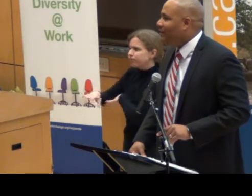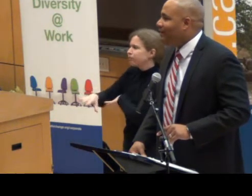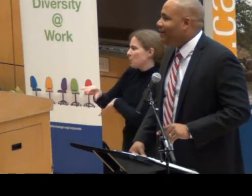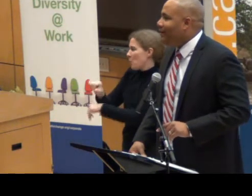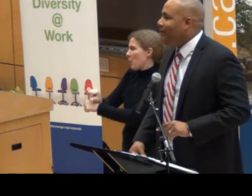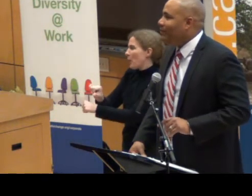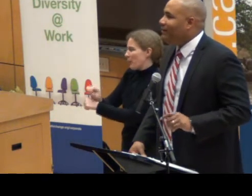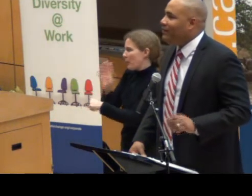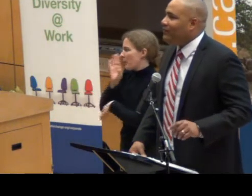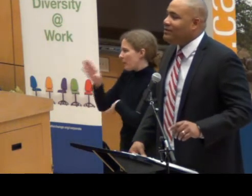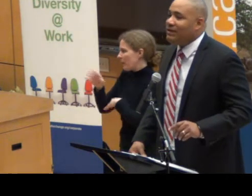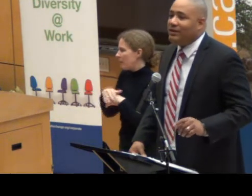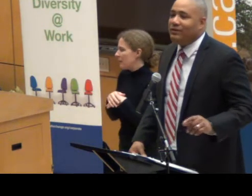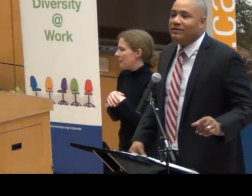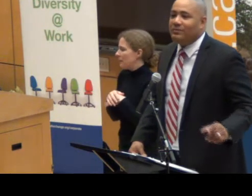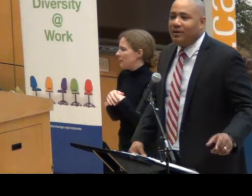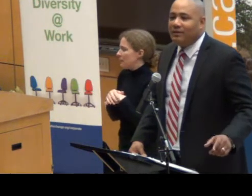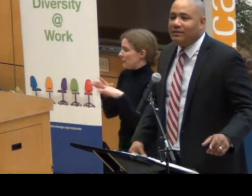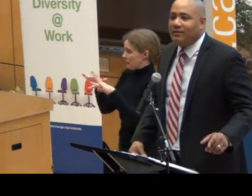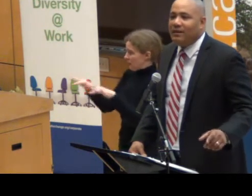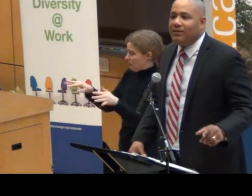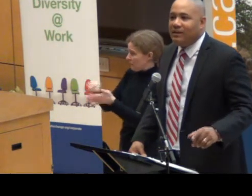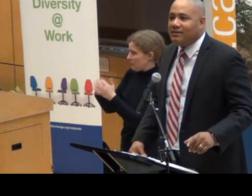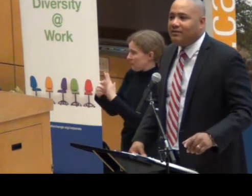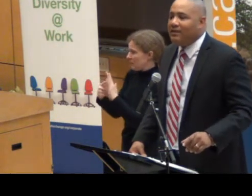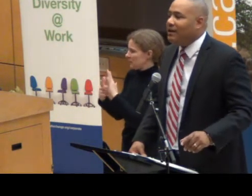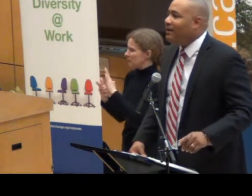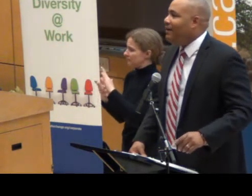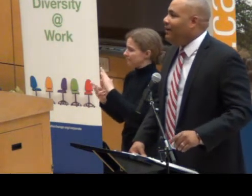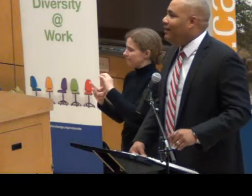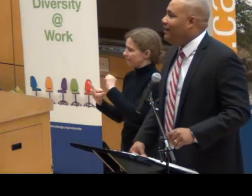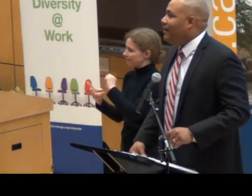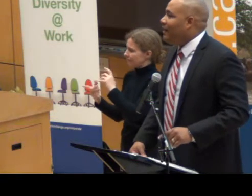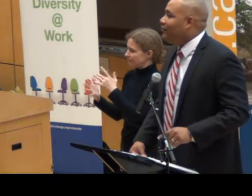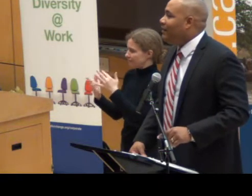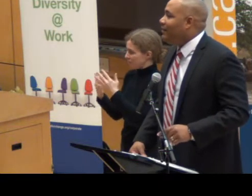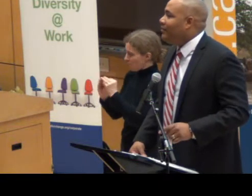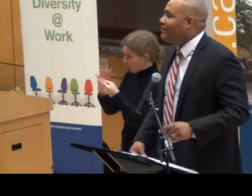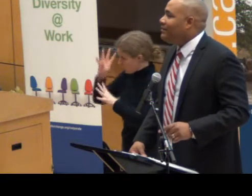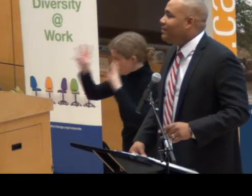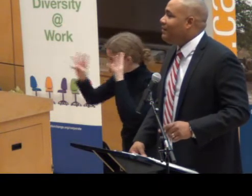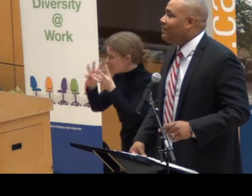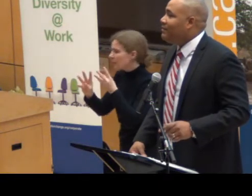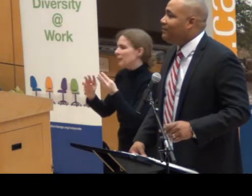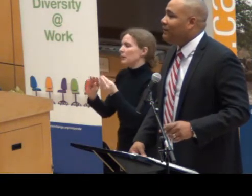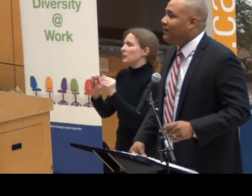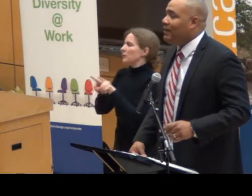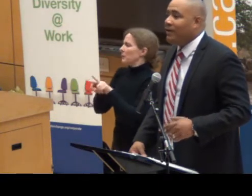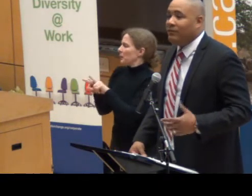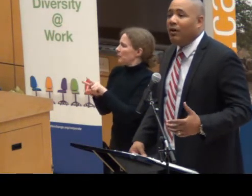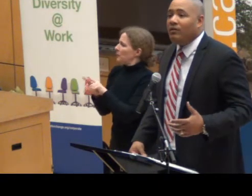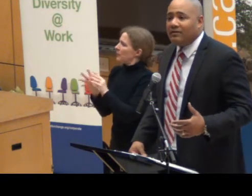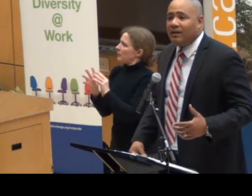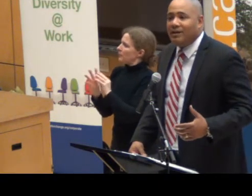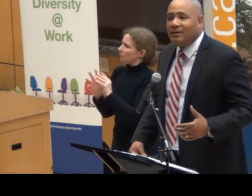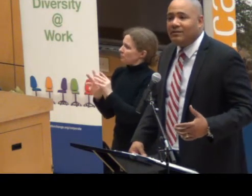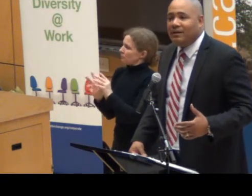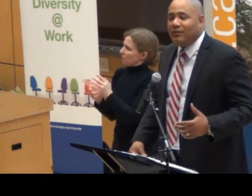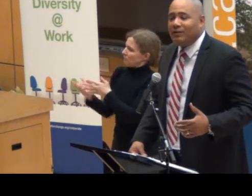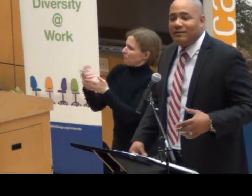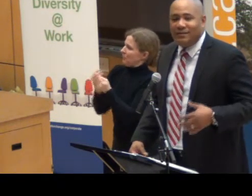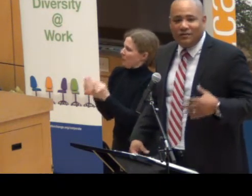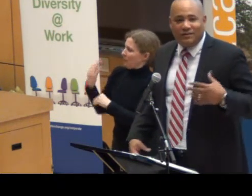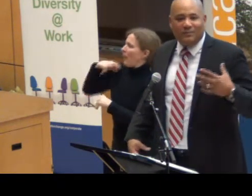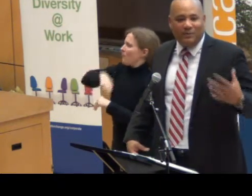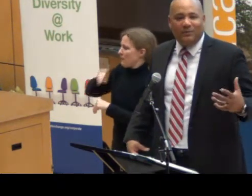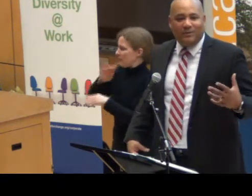that workplace. We know that diversity increases productivity, creativity. It actually increases the amount of dollars that come into